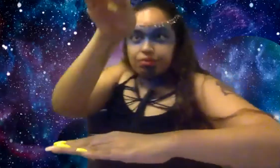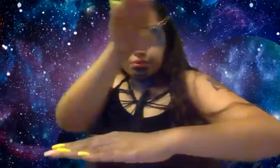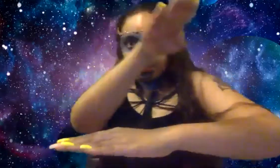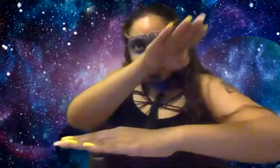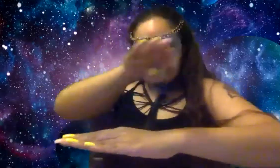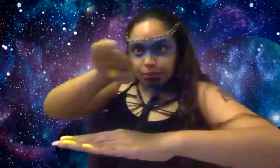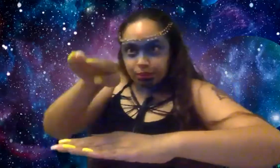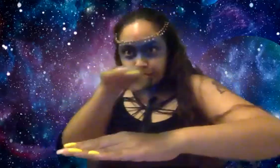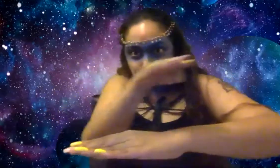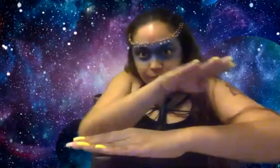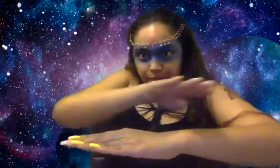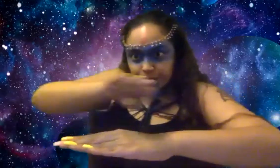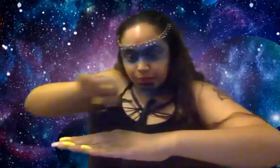the henna,